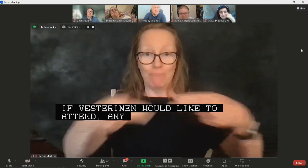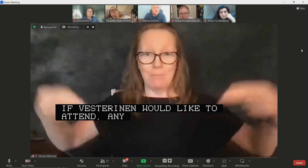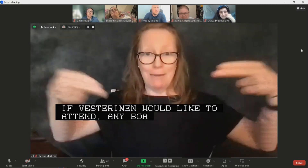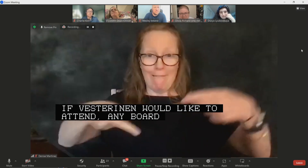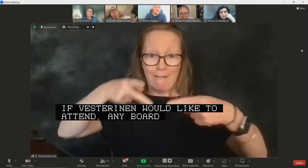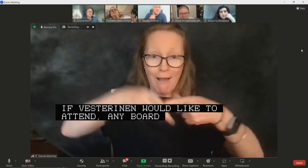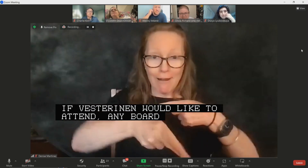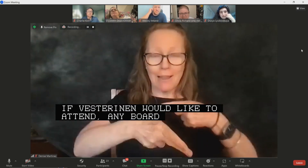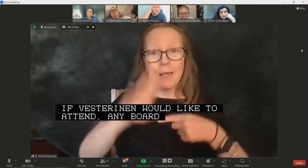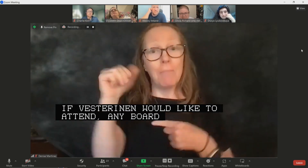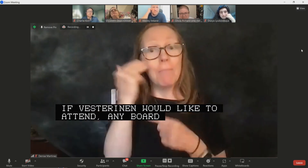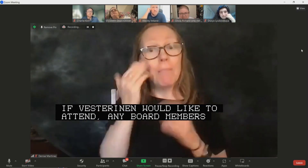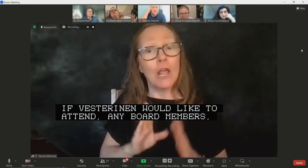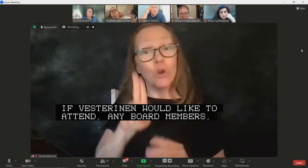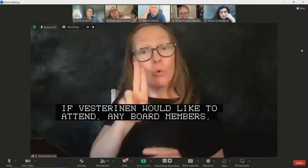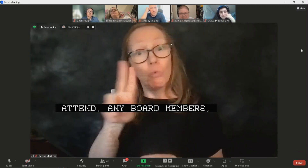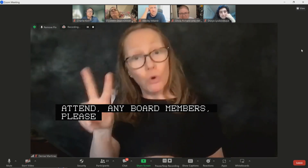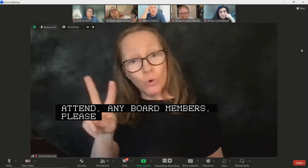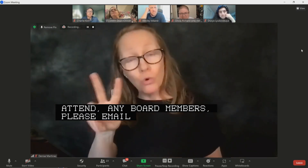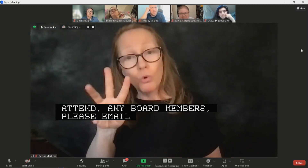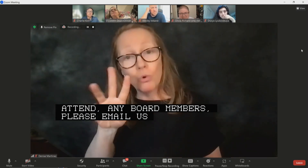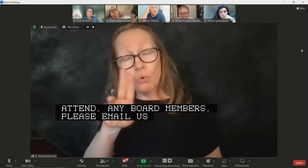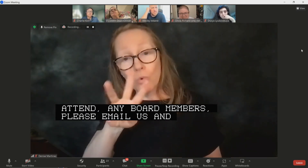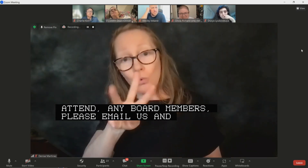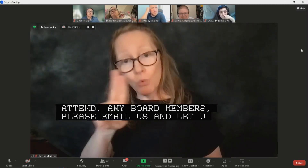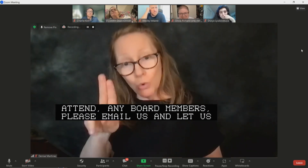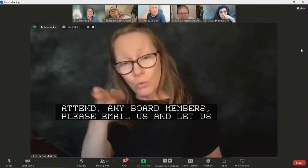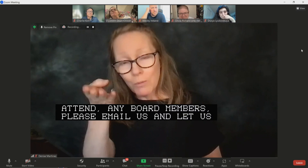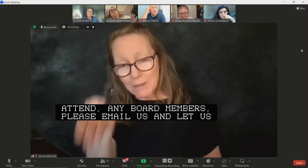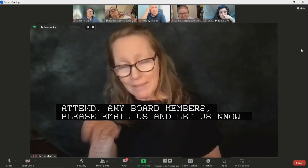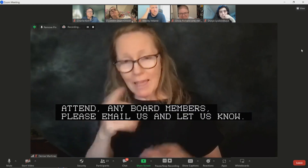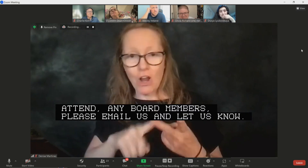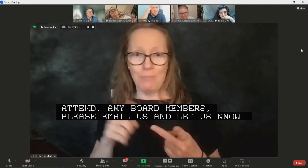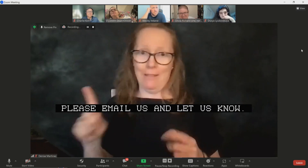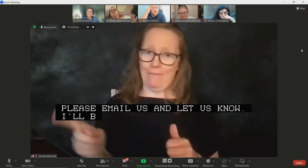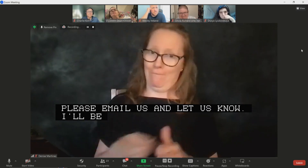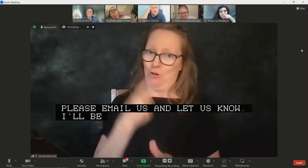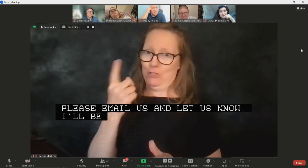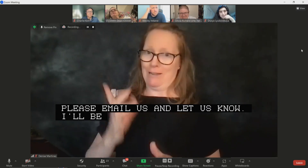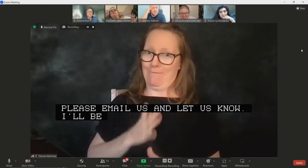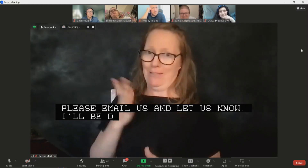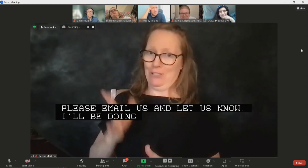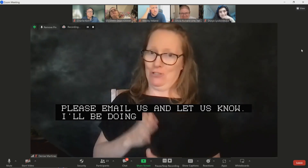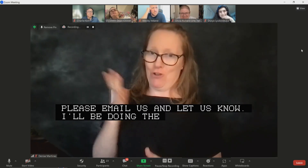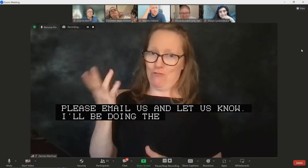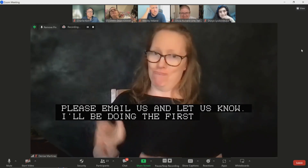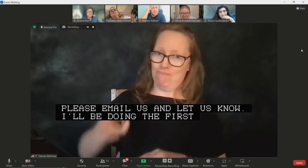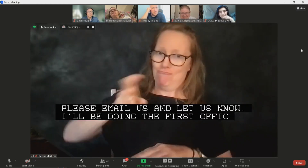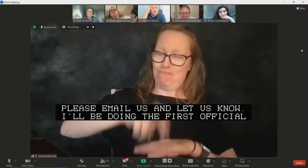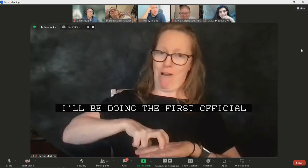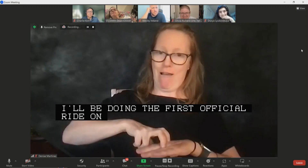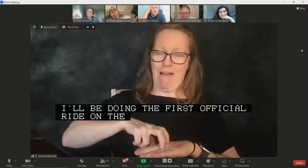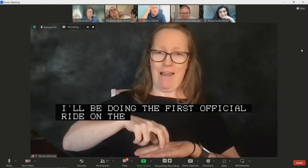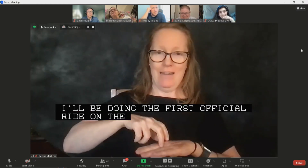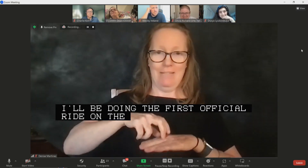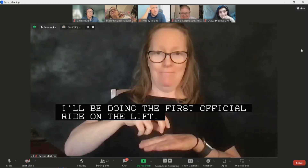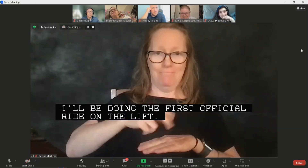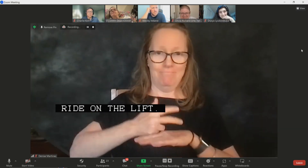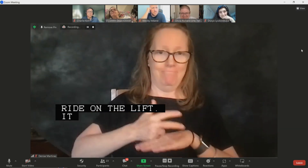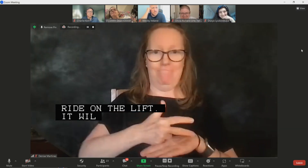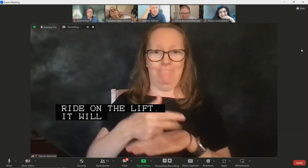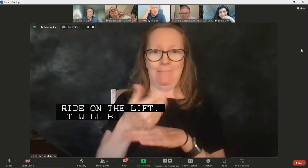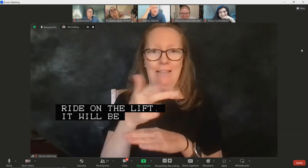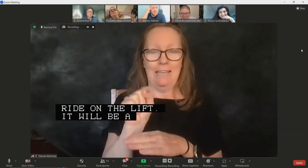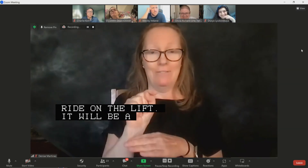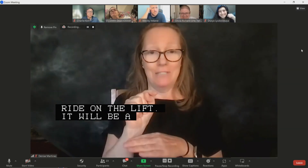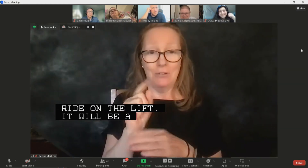there. I'll be doing the first official ride on the lift. So it'll be a great celebration, appropriate month where